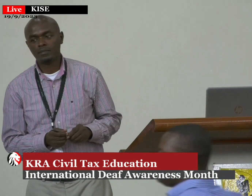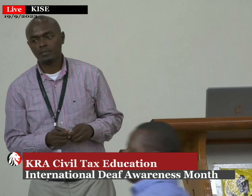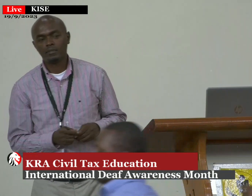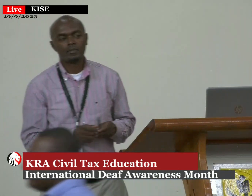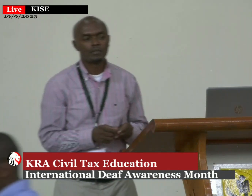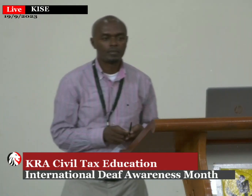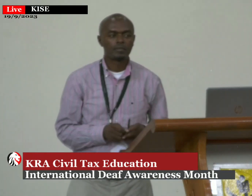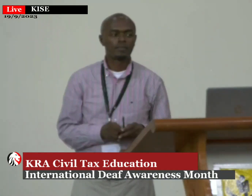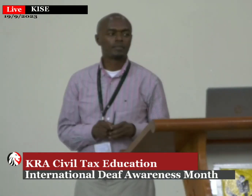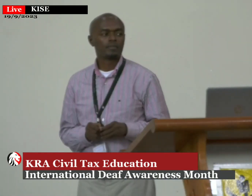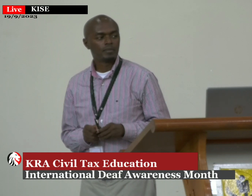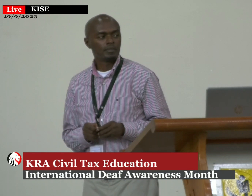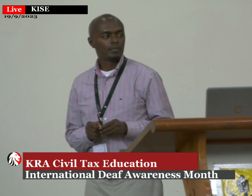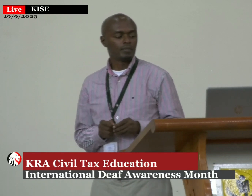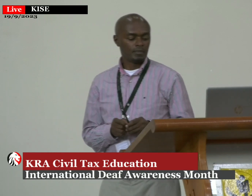Yes.